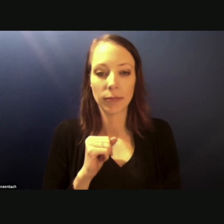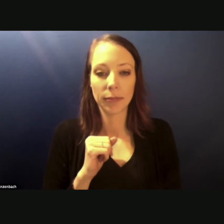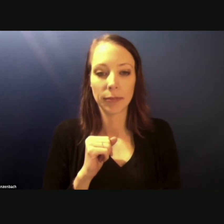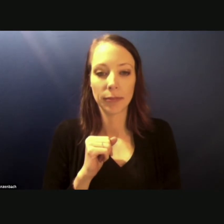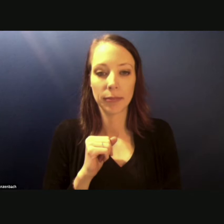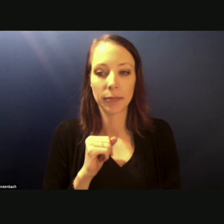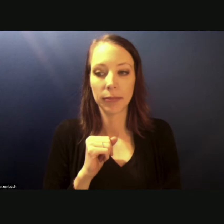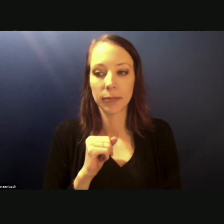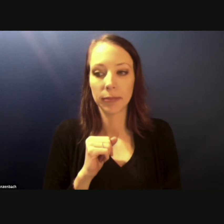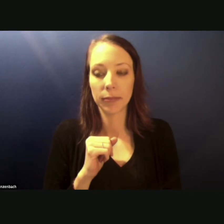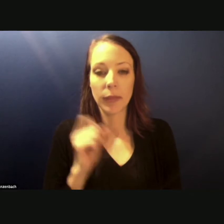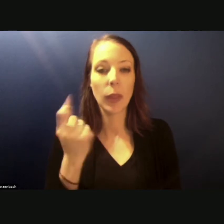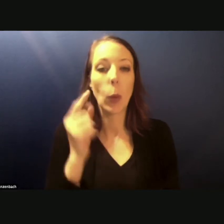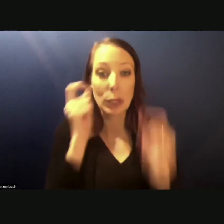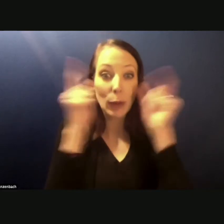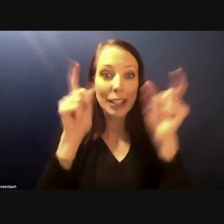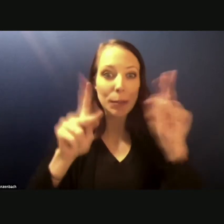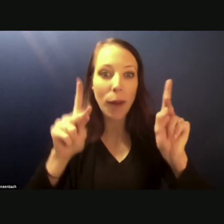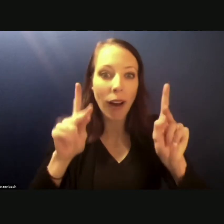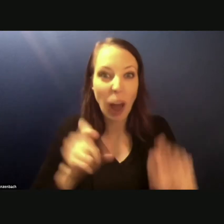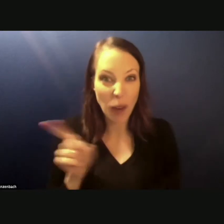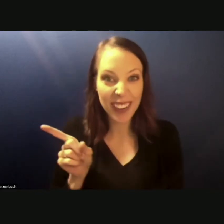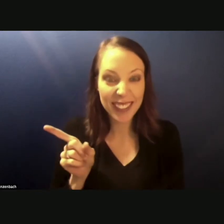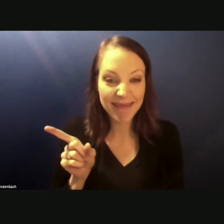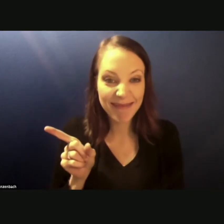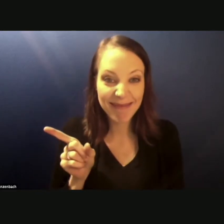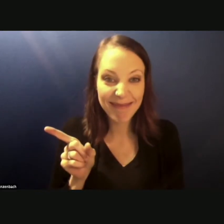That one always surprises people.